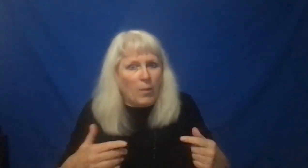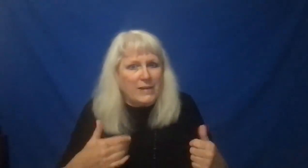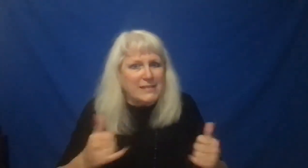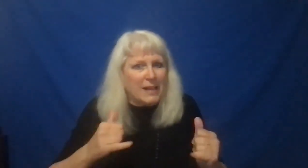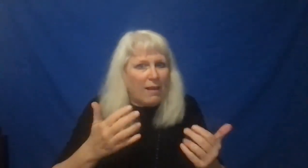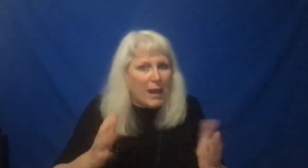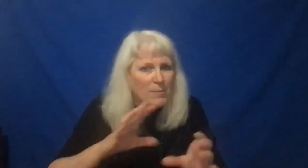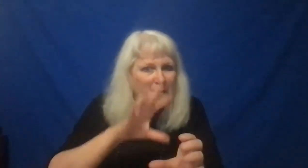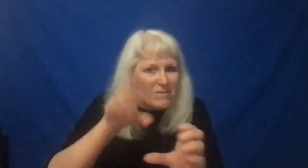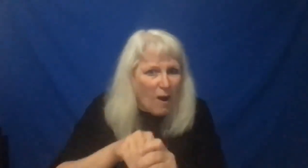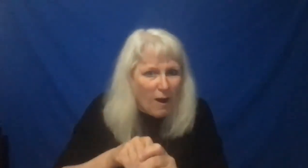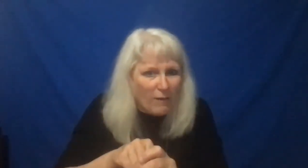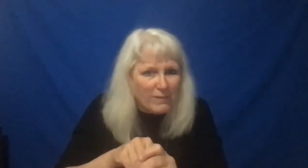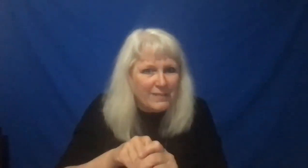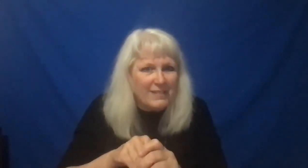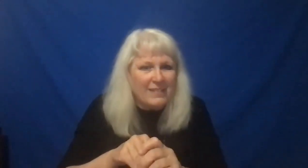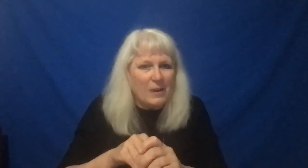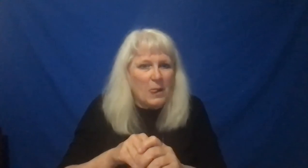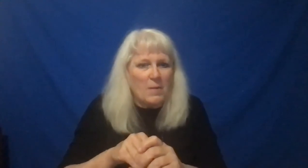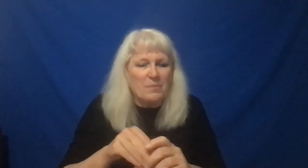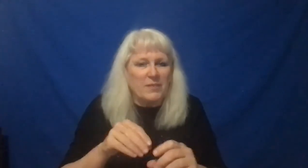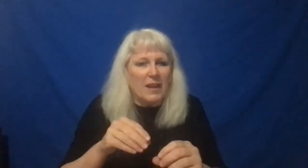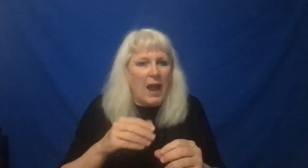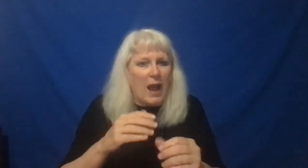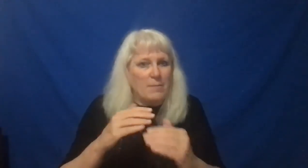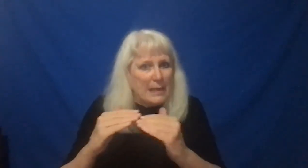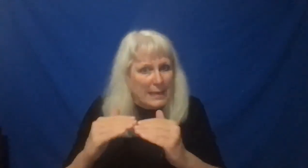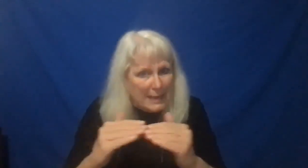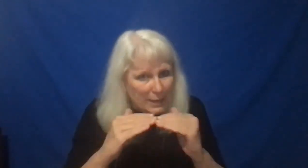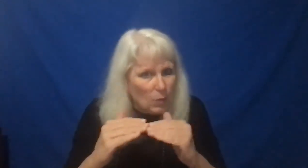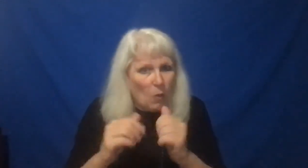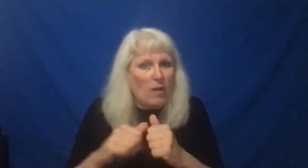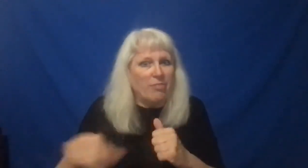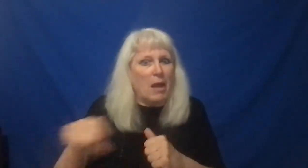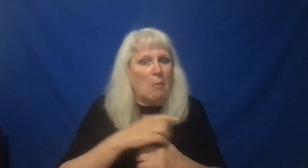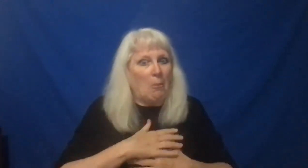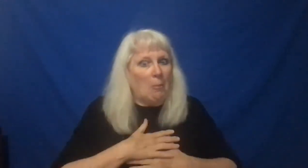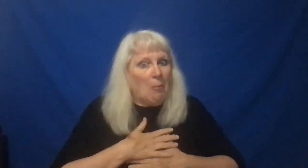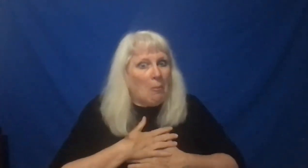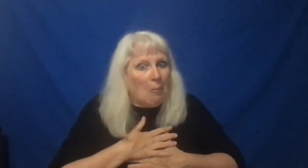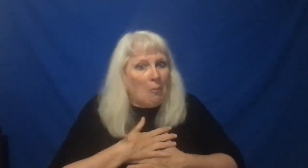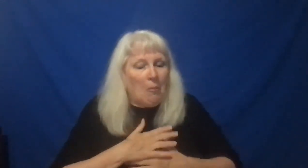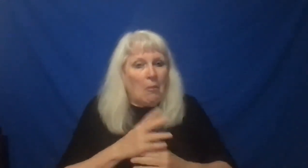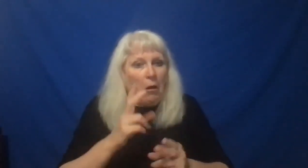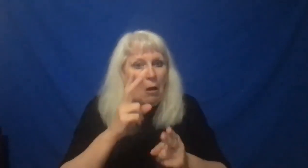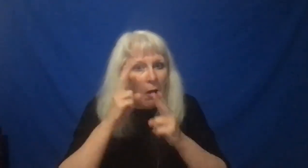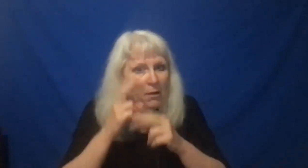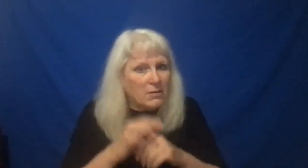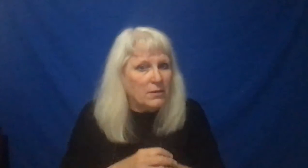not to promote me personally, but as part of the whole, that I would have an opportunity to be able